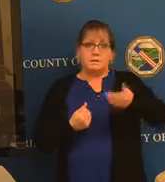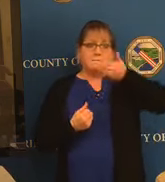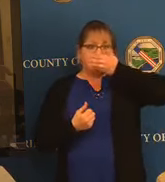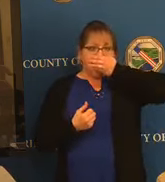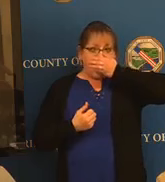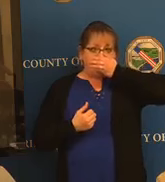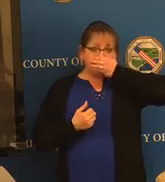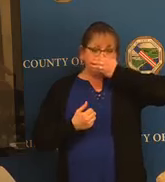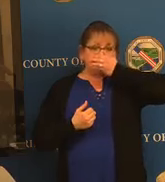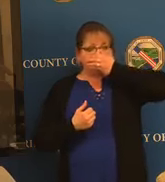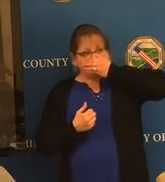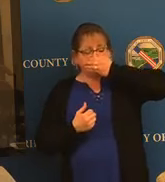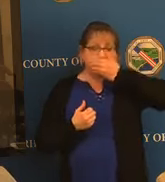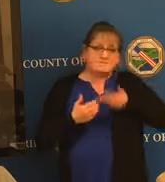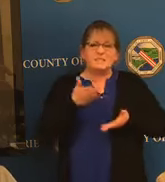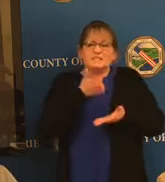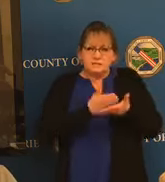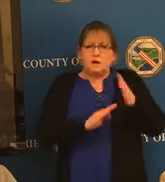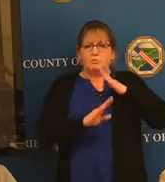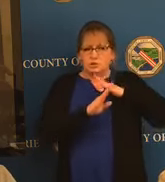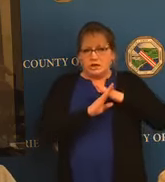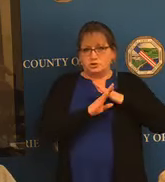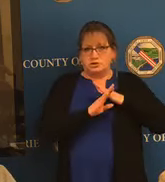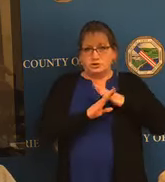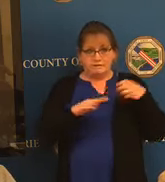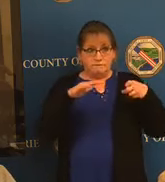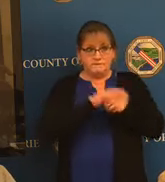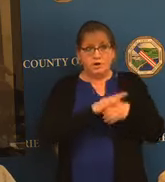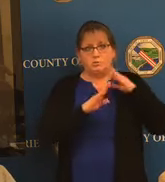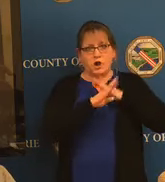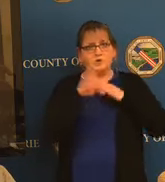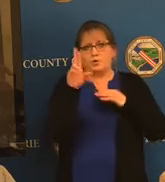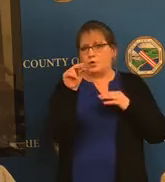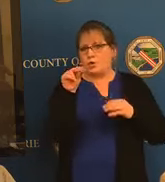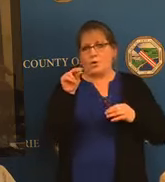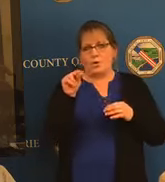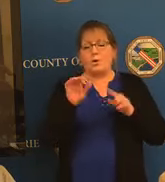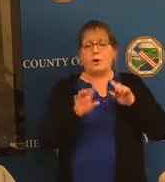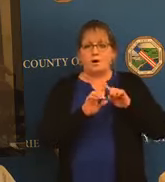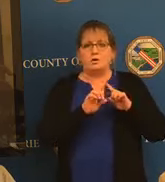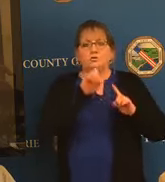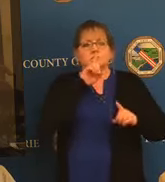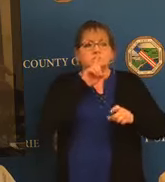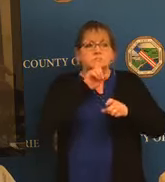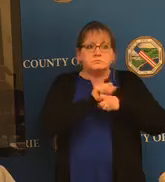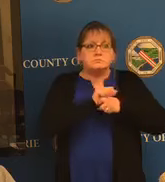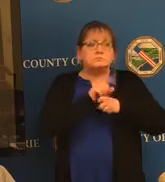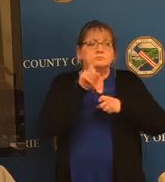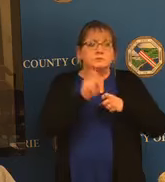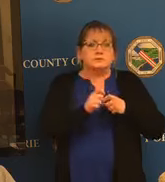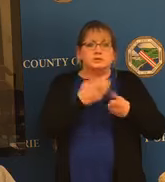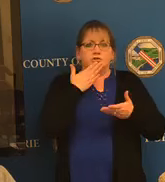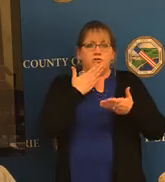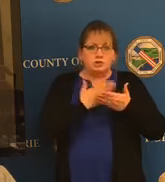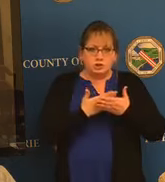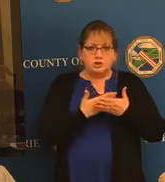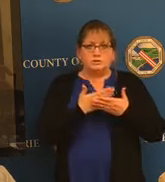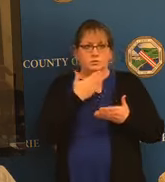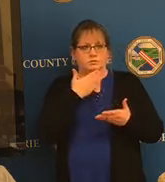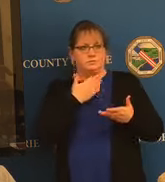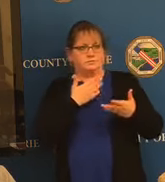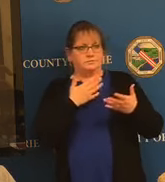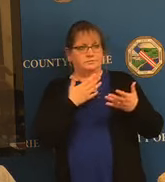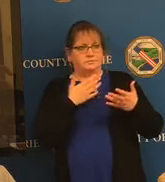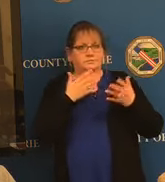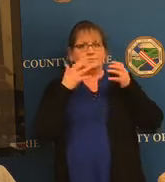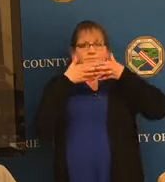impart some level of protection. It's not full protection. You really need a good, well-fit N95 mask